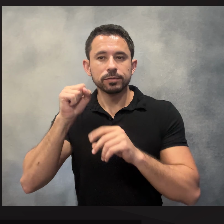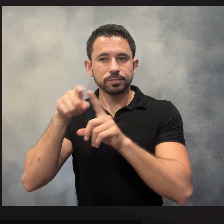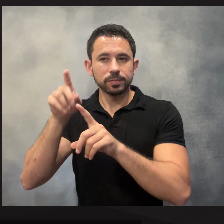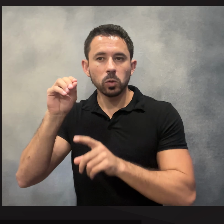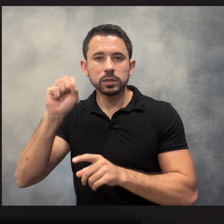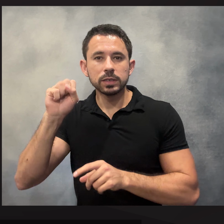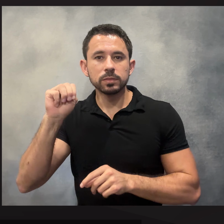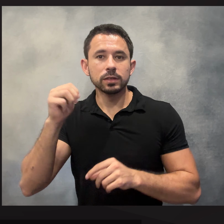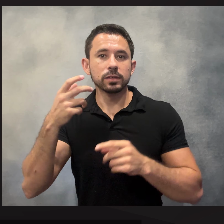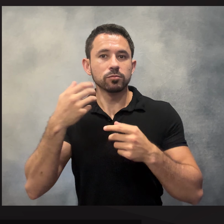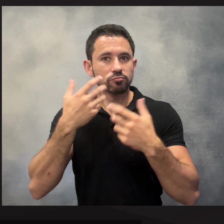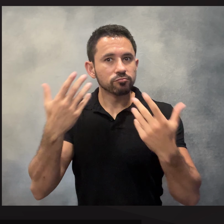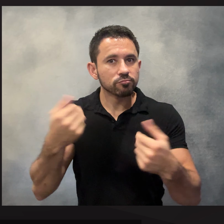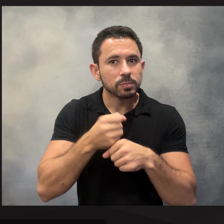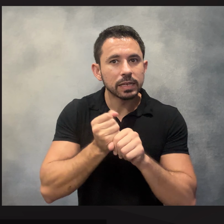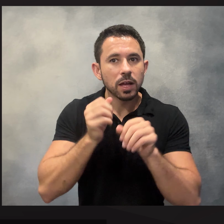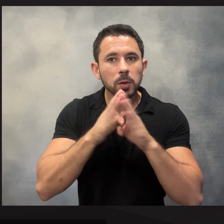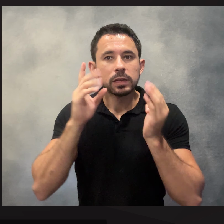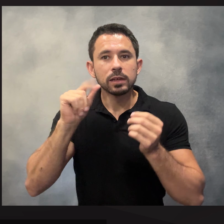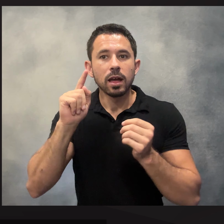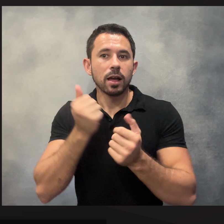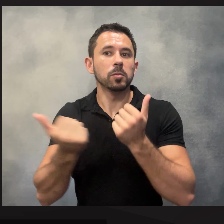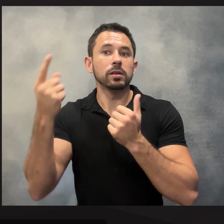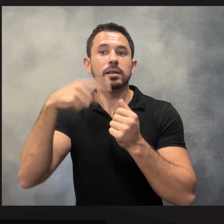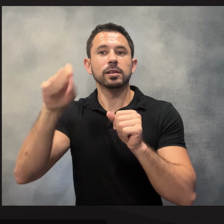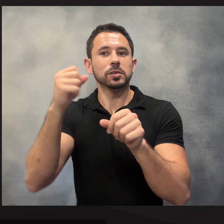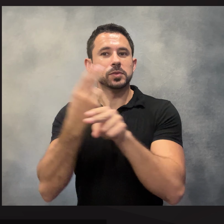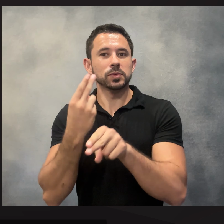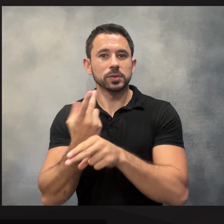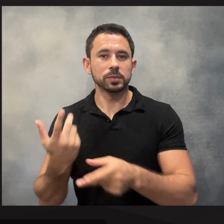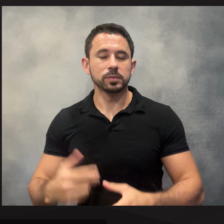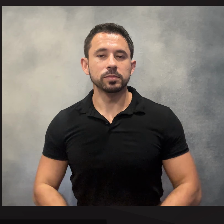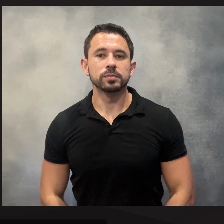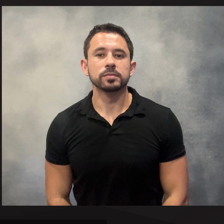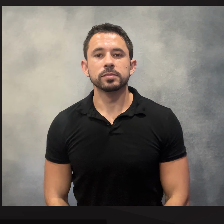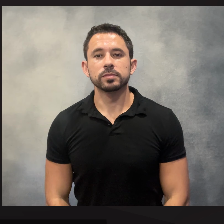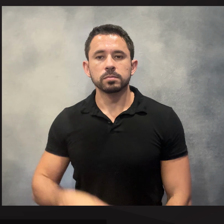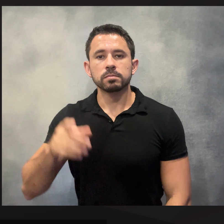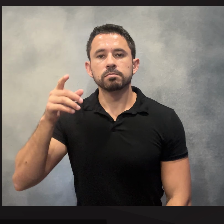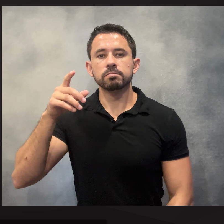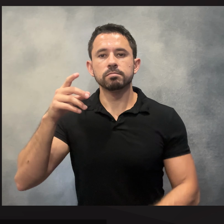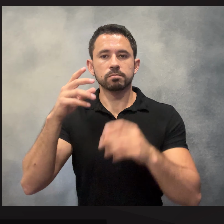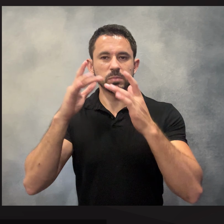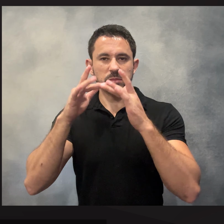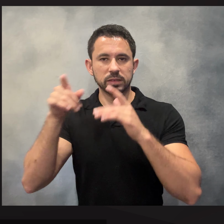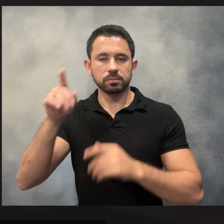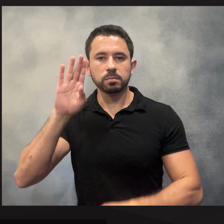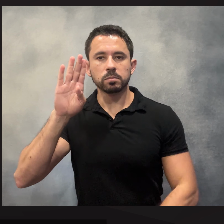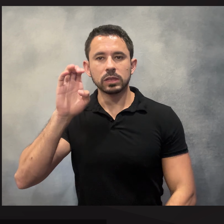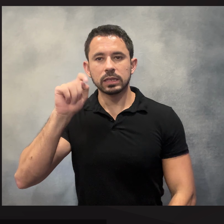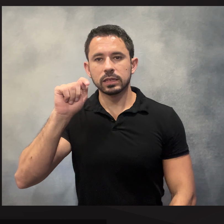Create open data anyone can use. The website